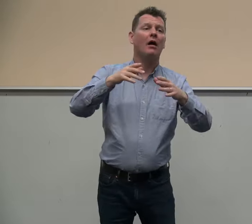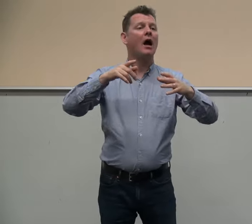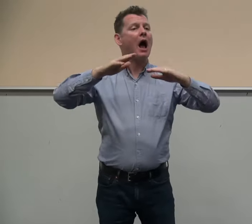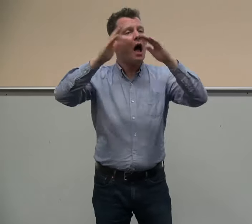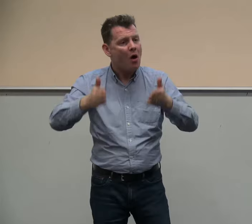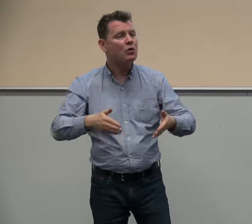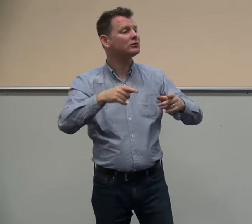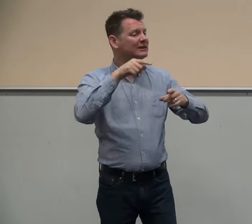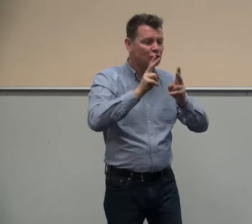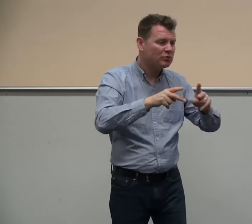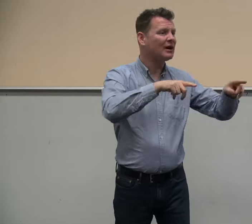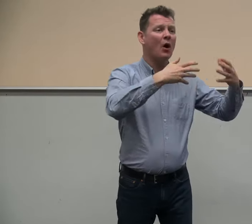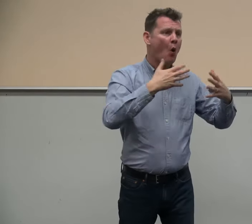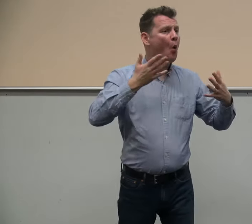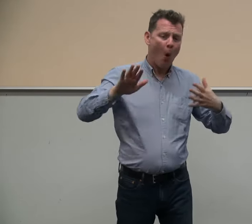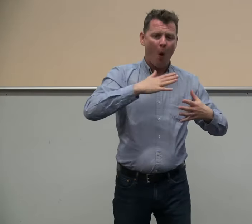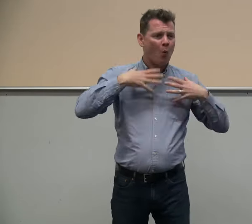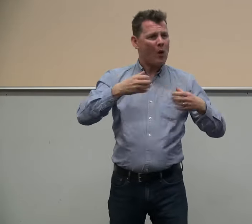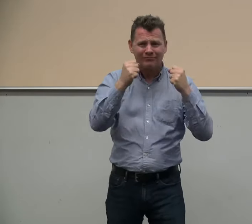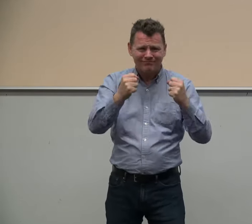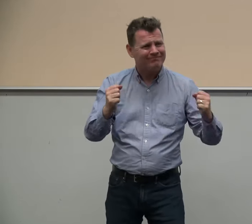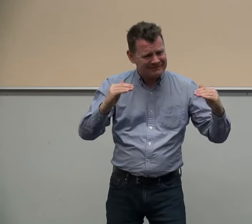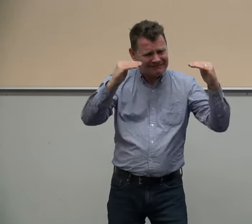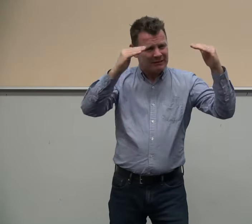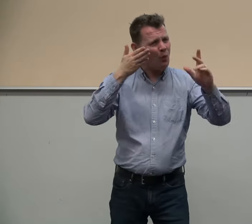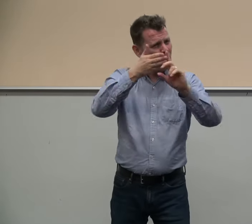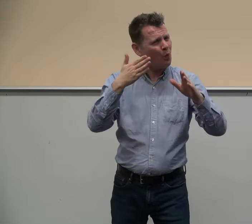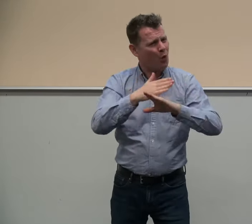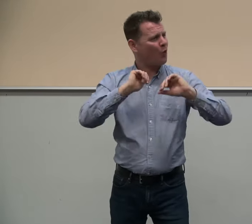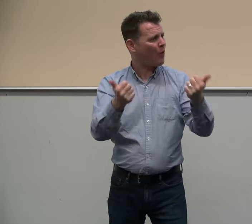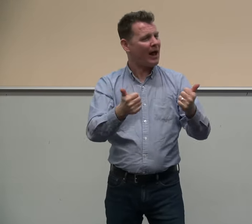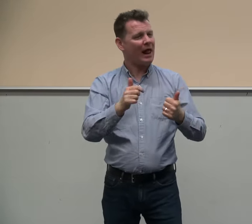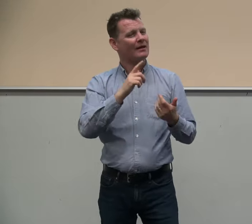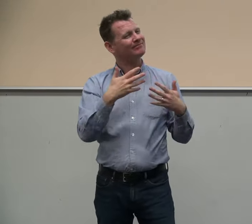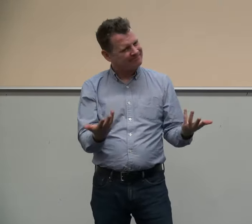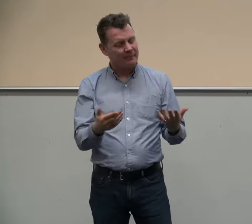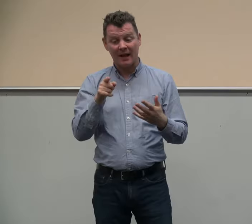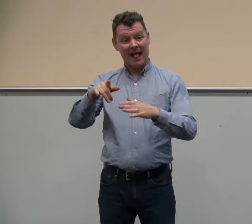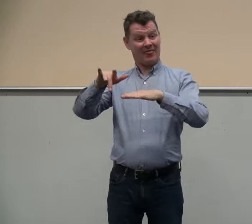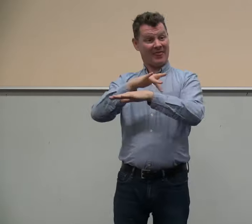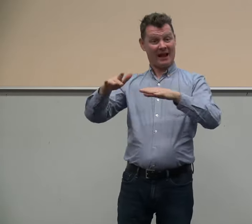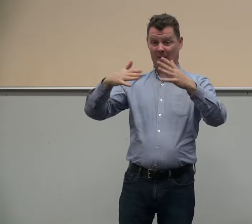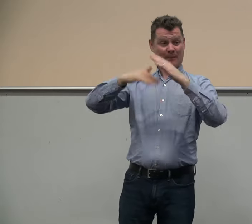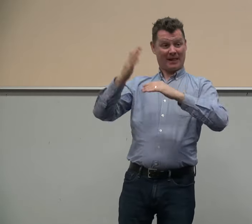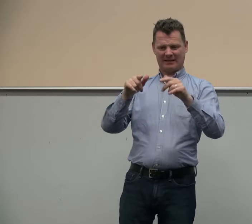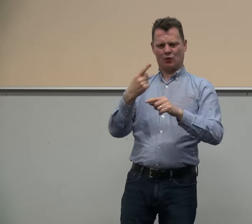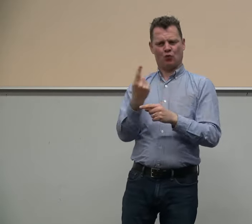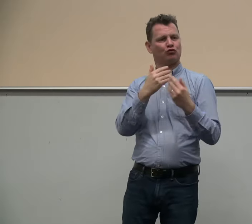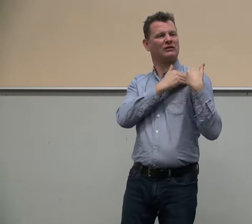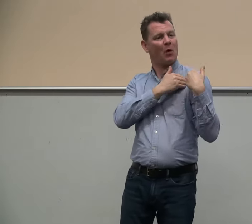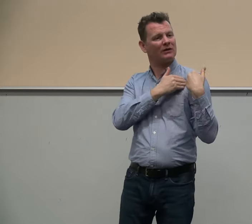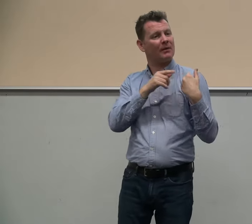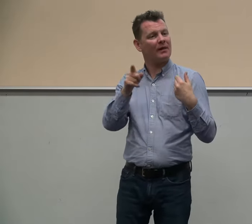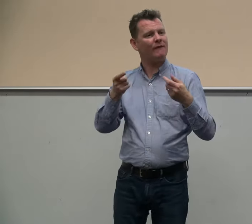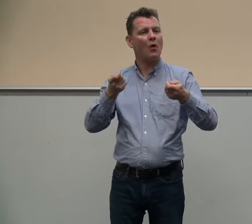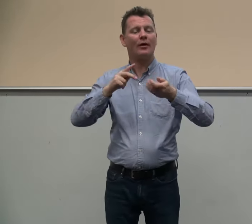there are issues. So the people in the theatre who are responsible for setting up these kinds of performances are